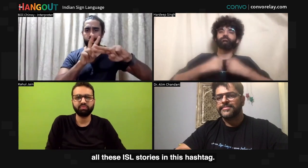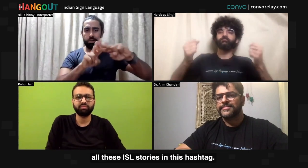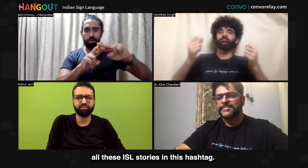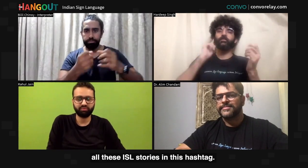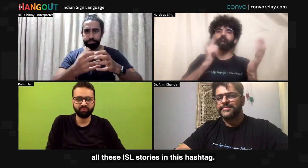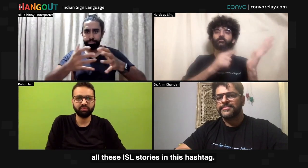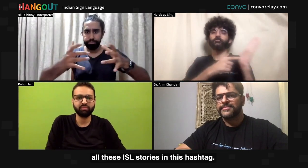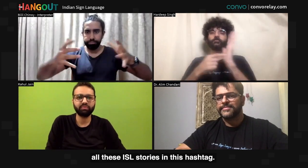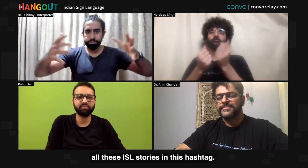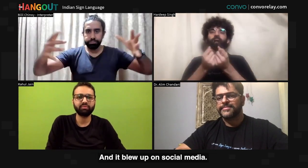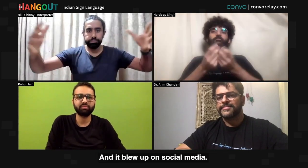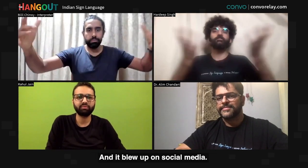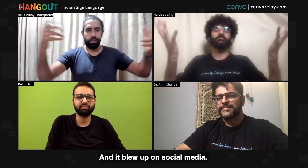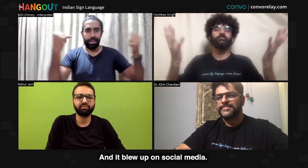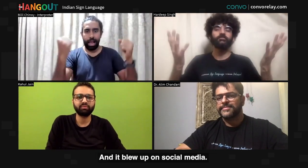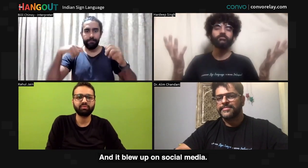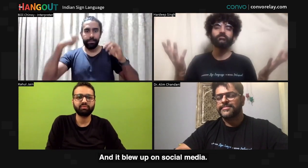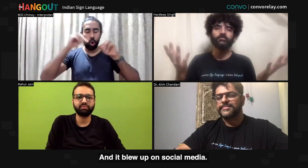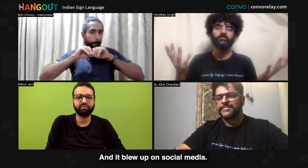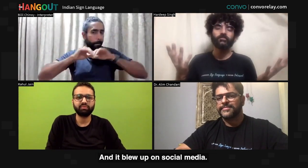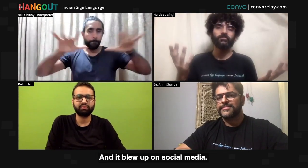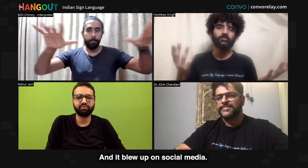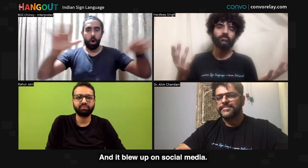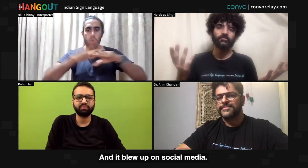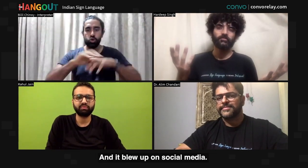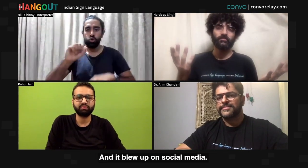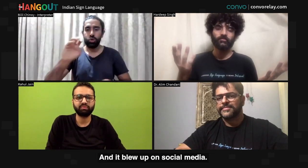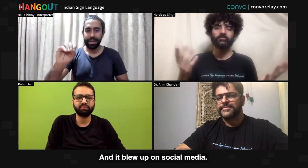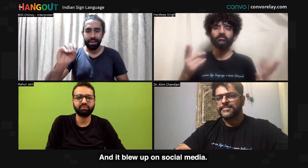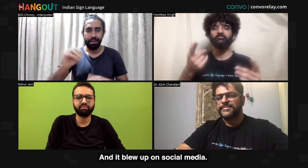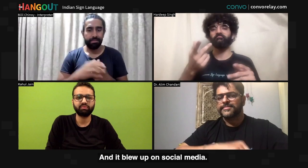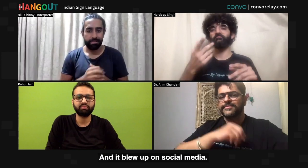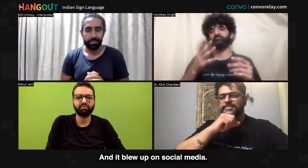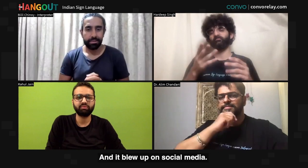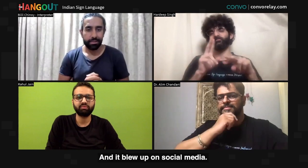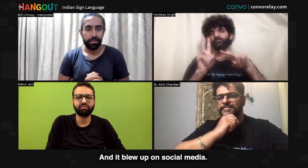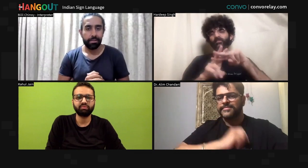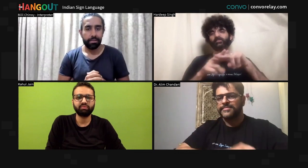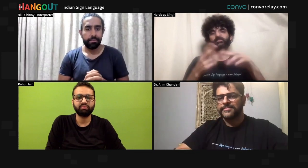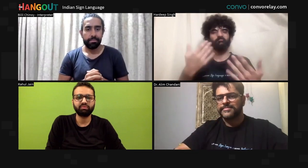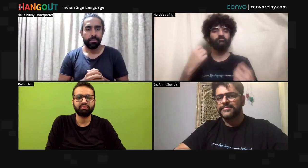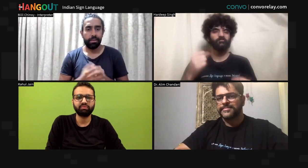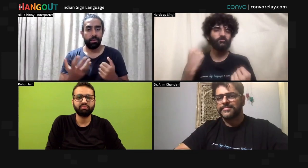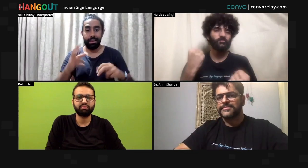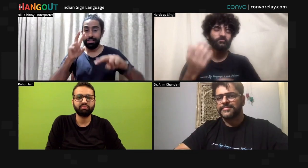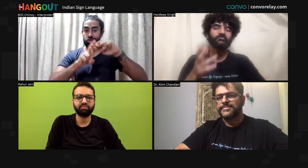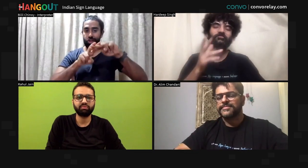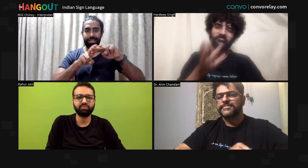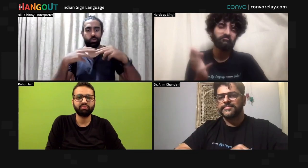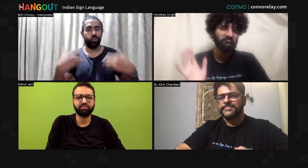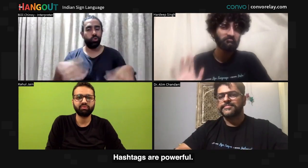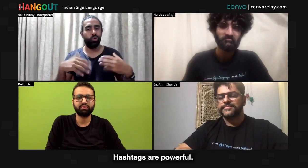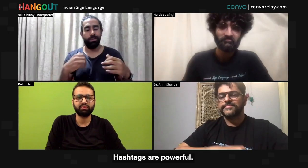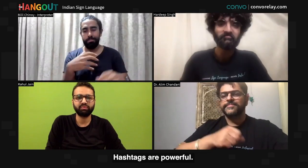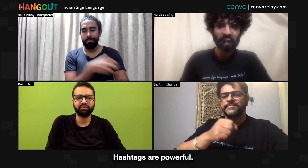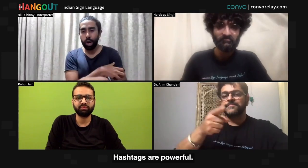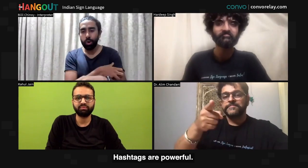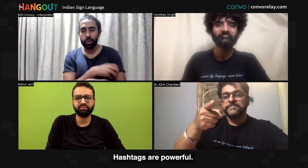stories in this hashtag, and it blew up on social media. That hashtags are powerful. So,